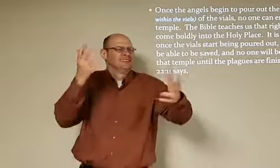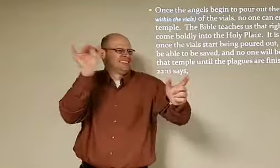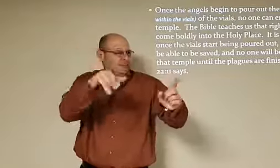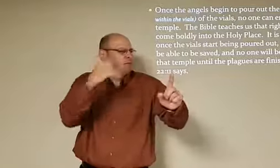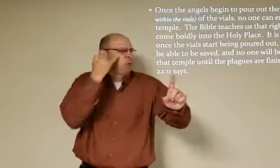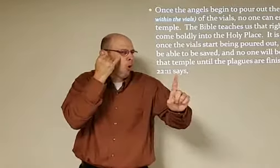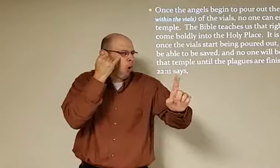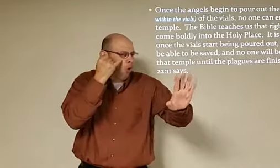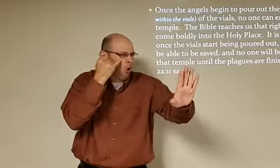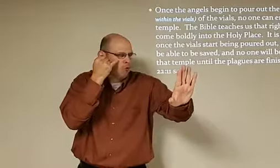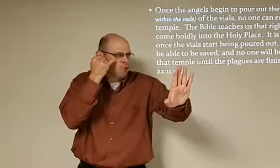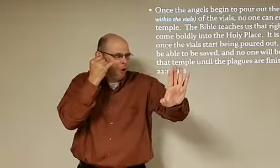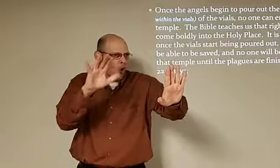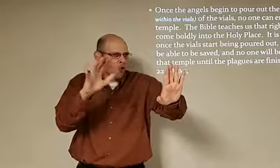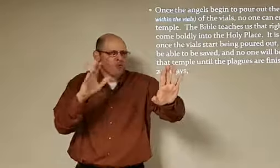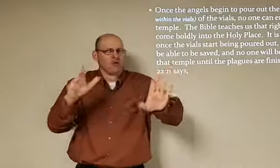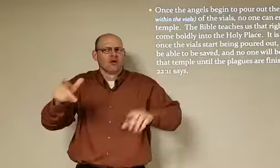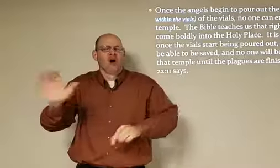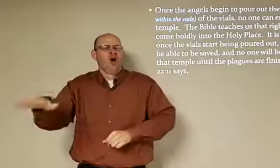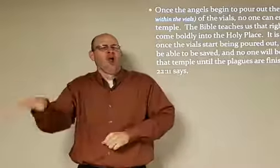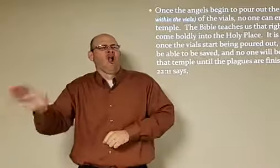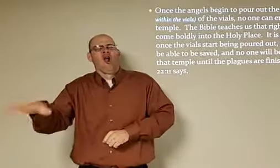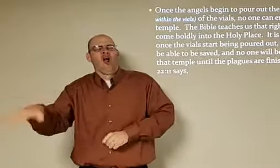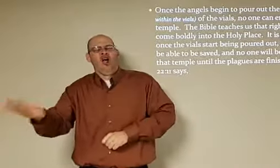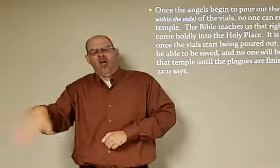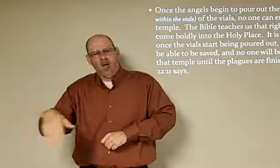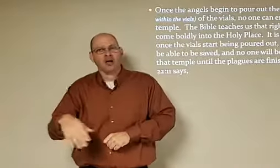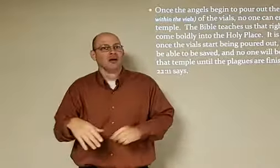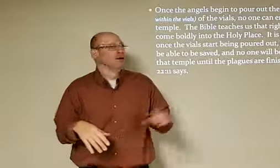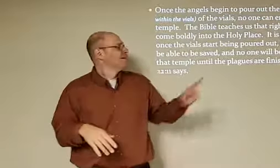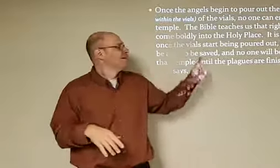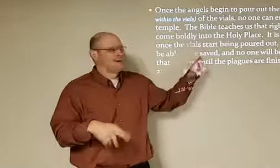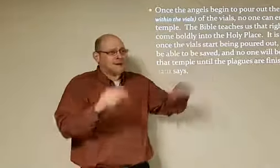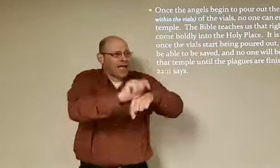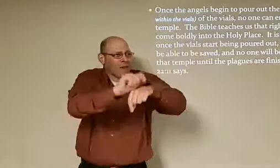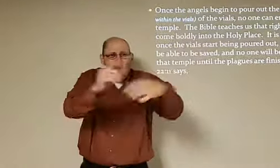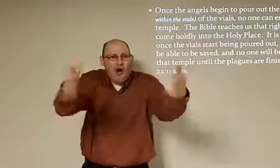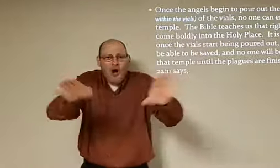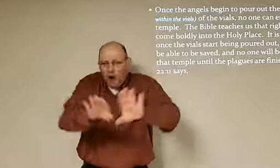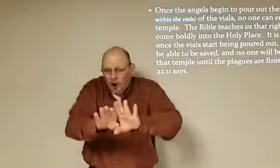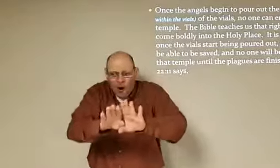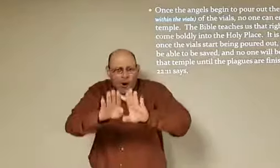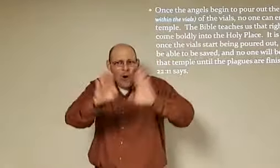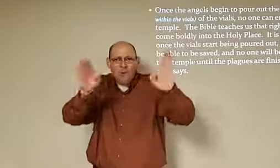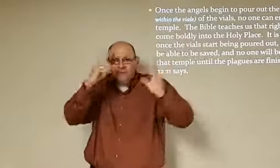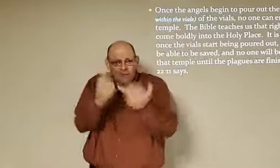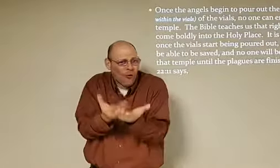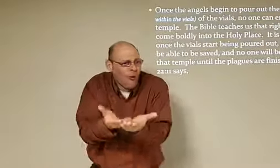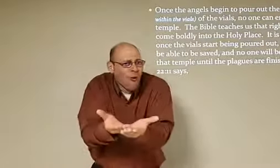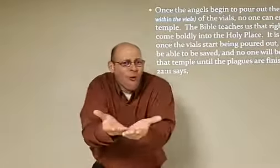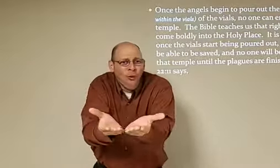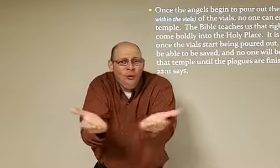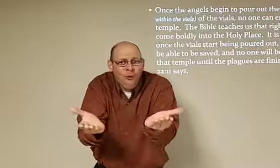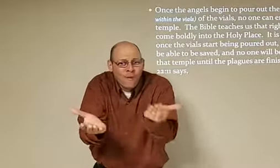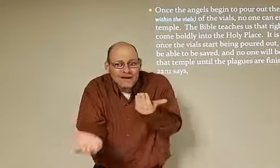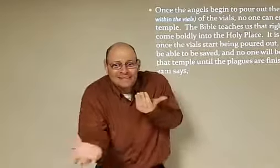late. Just giving you an example. Oh, just put it off. Whoa, wait a minute. The temple is open